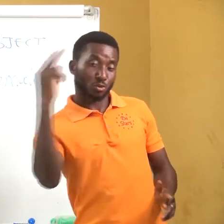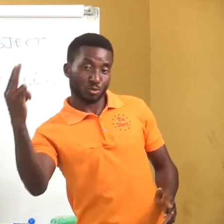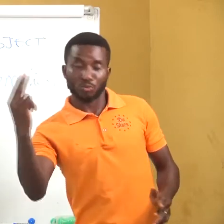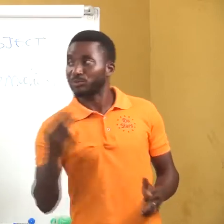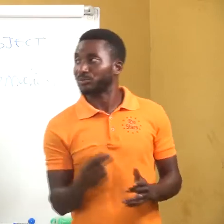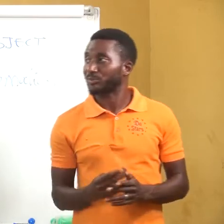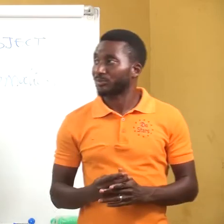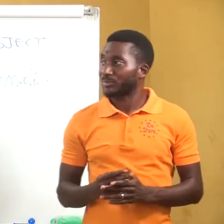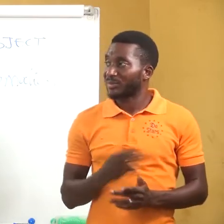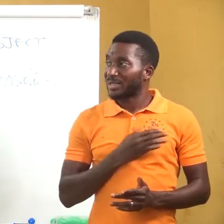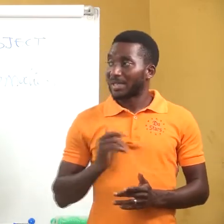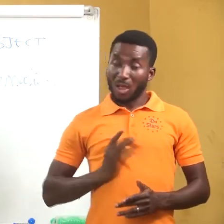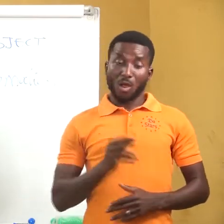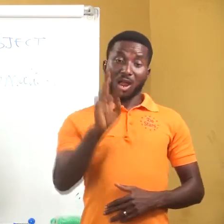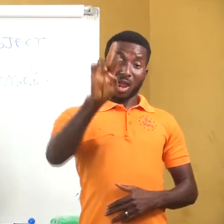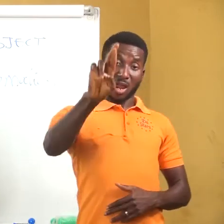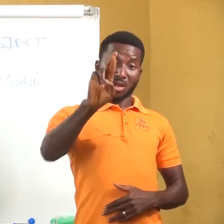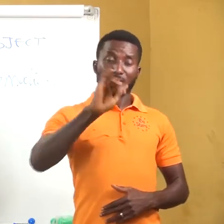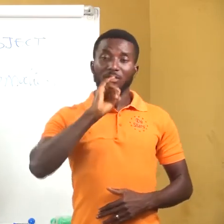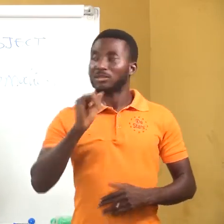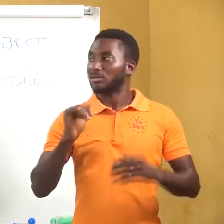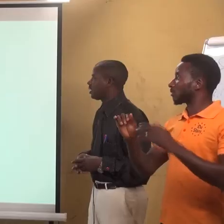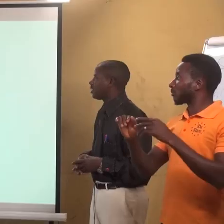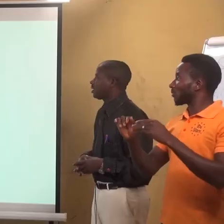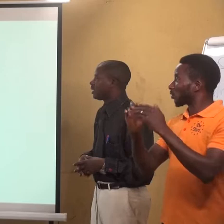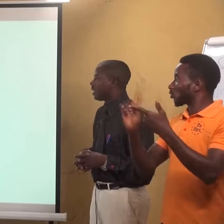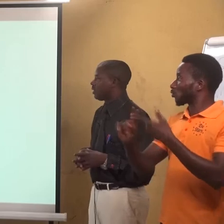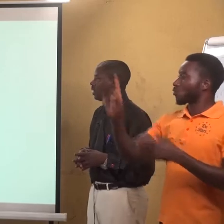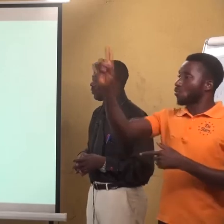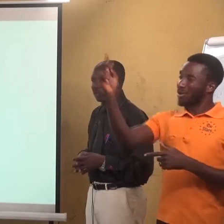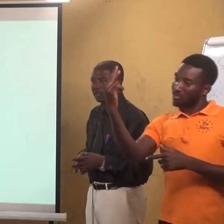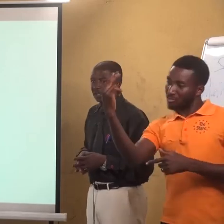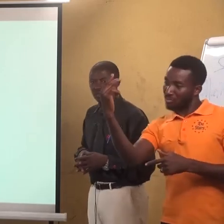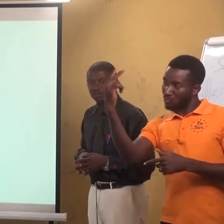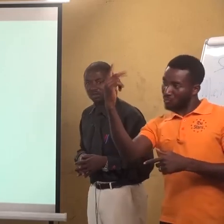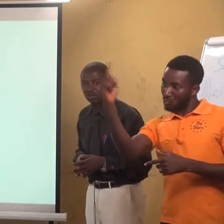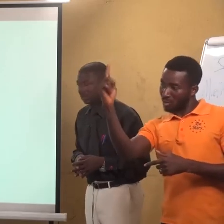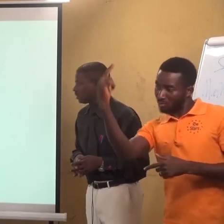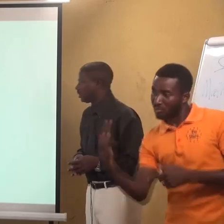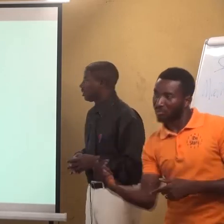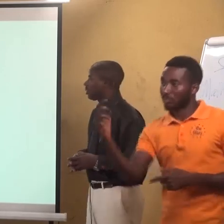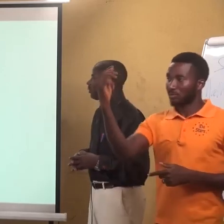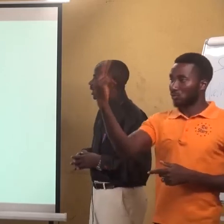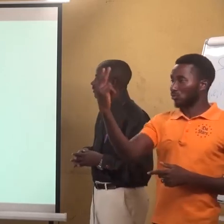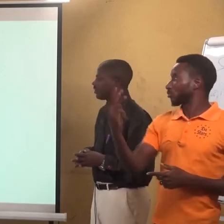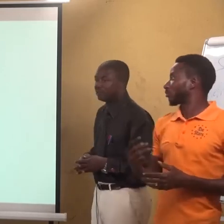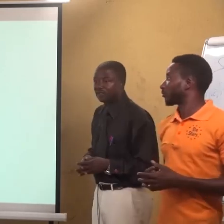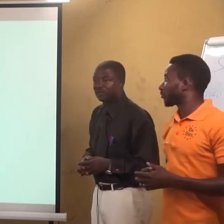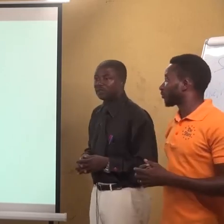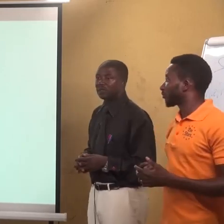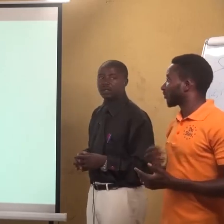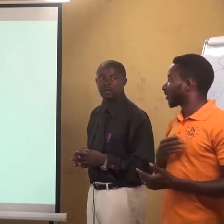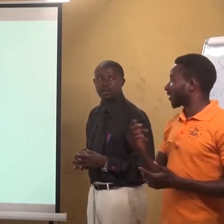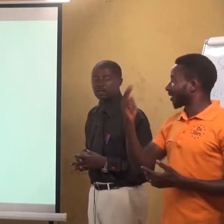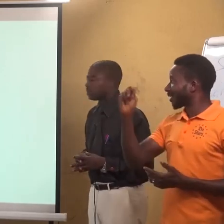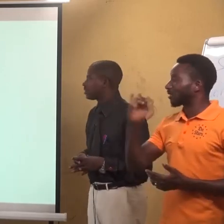over 2, and then the nth term is 7. Now, as we substitute, we have